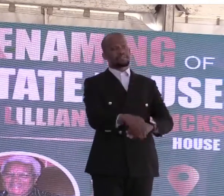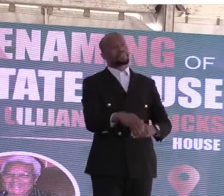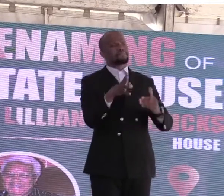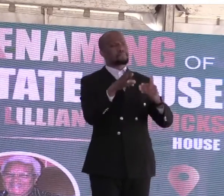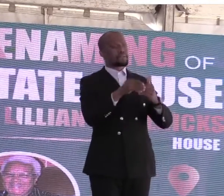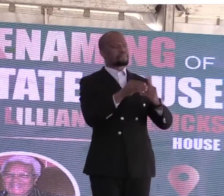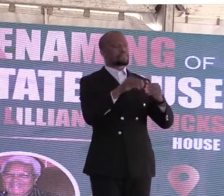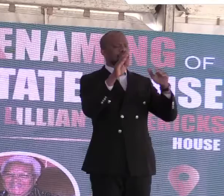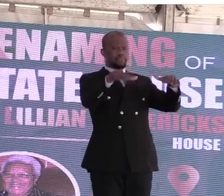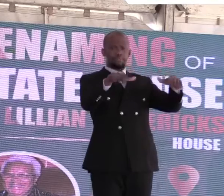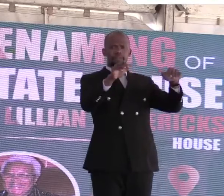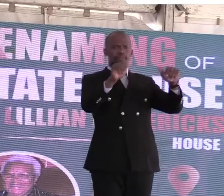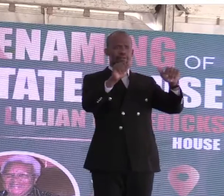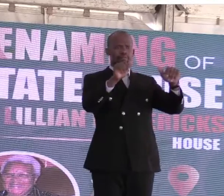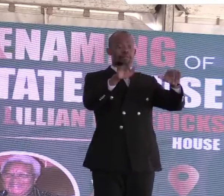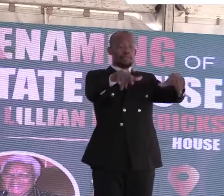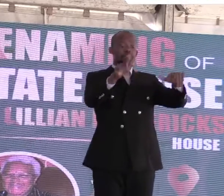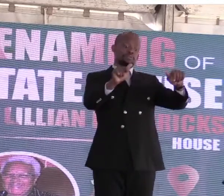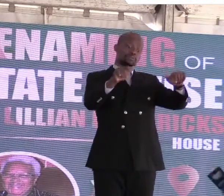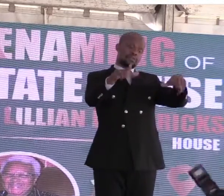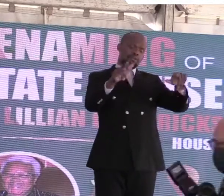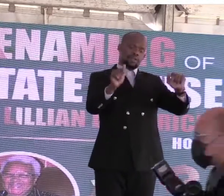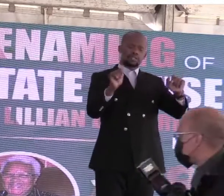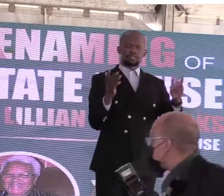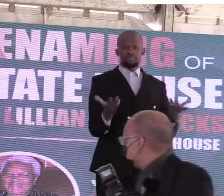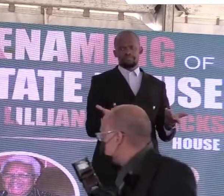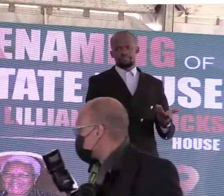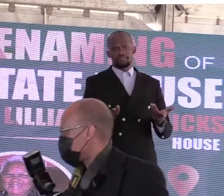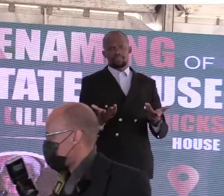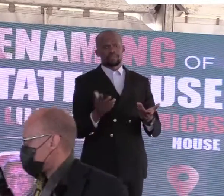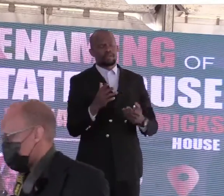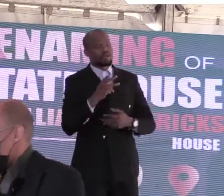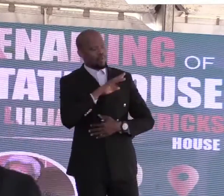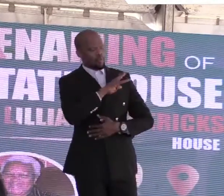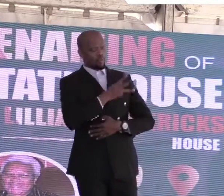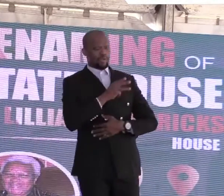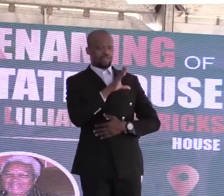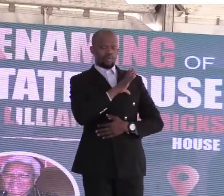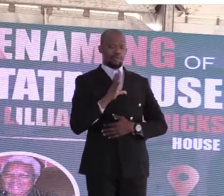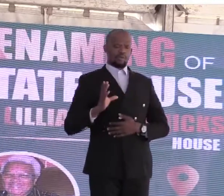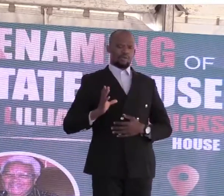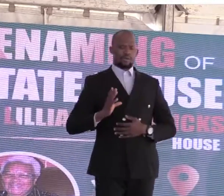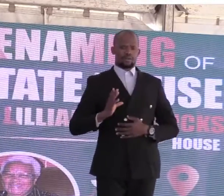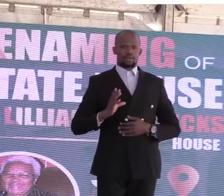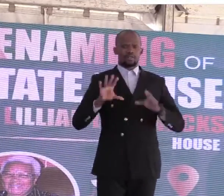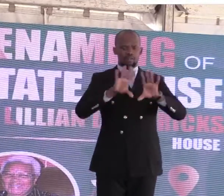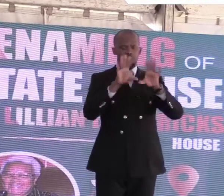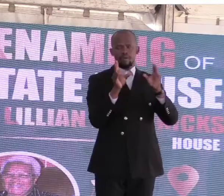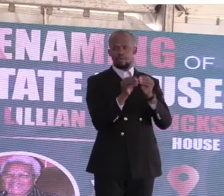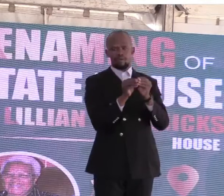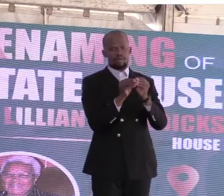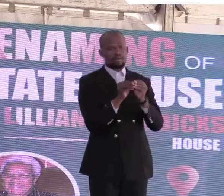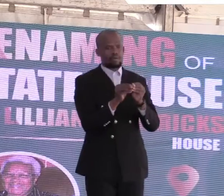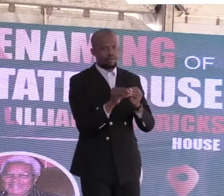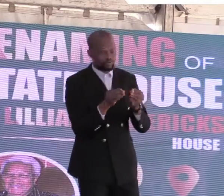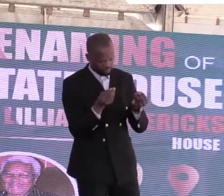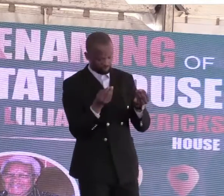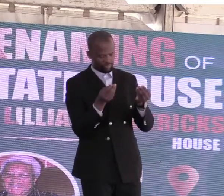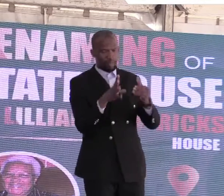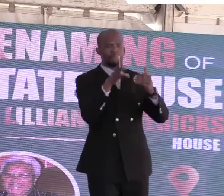Members of Parliament of Eastern Cape, multi-party women's caucus, all members of the multi-party